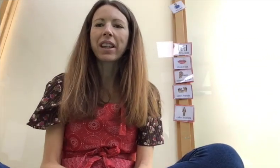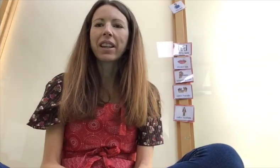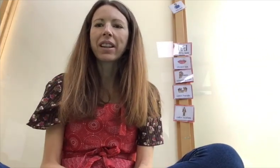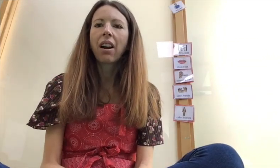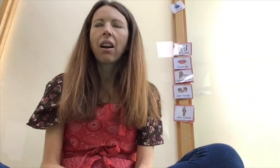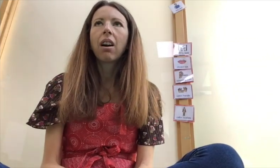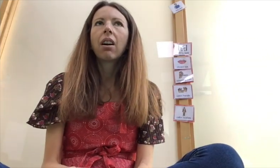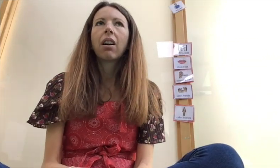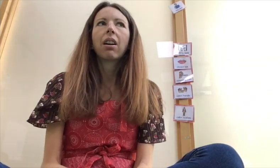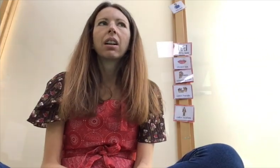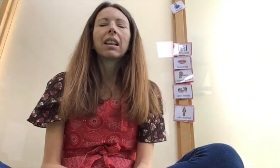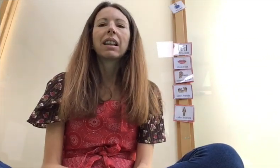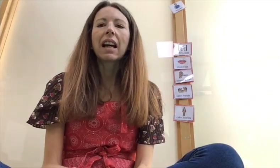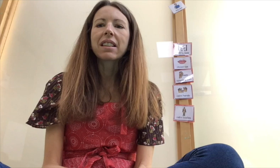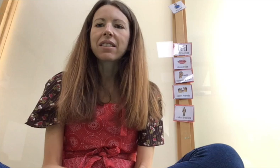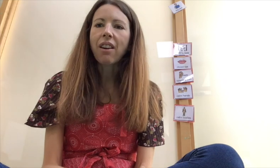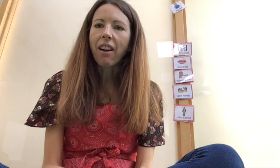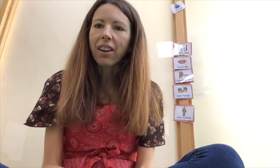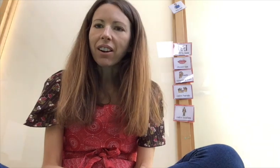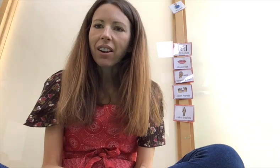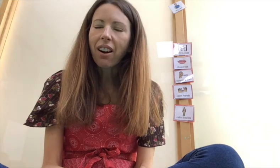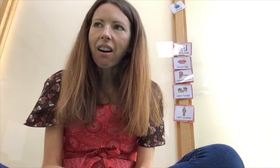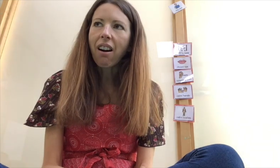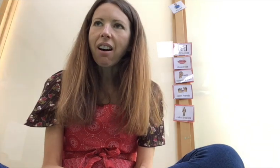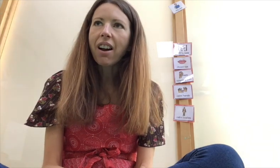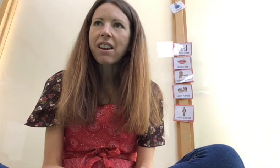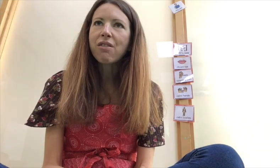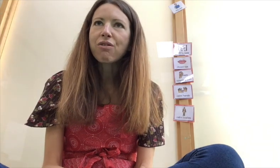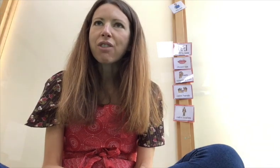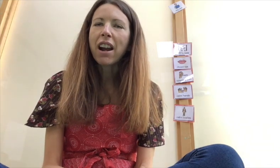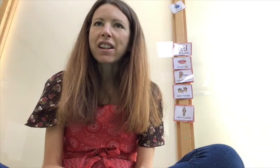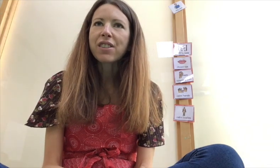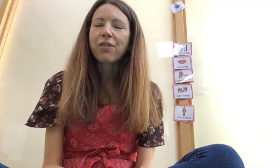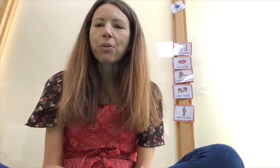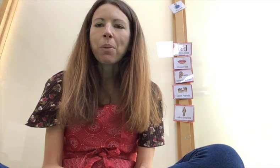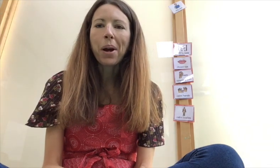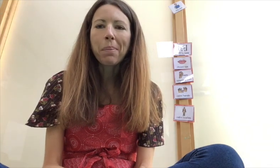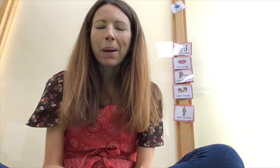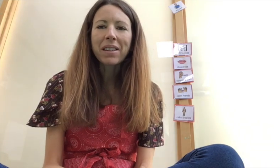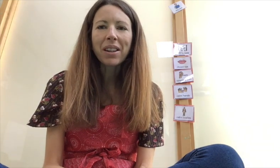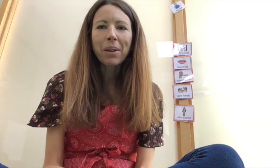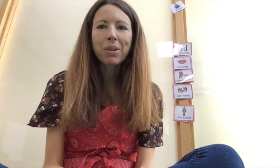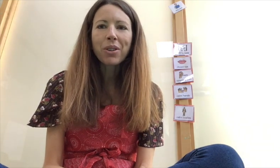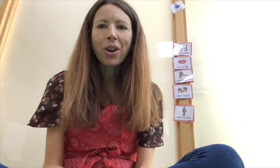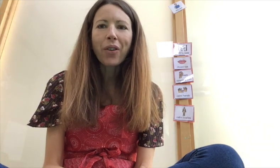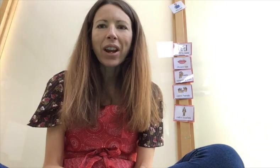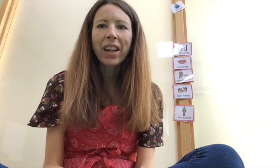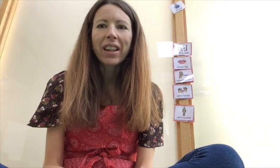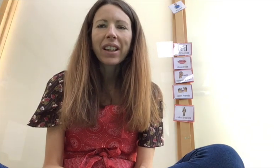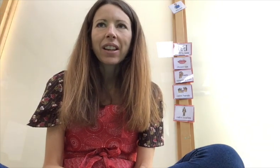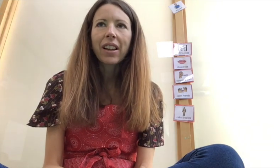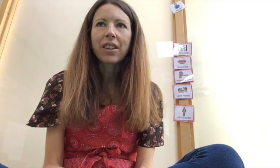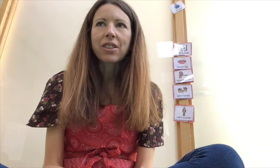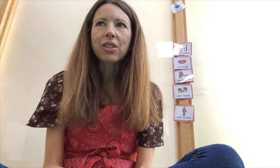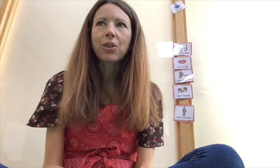everybody. Last night I read for my bedtime story a